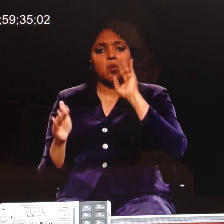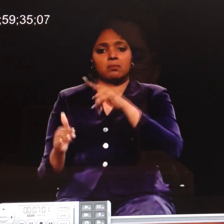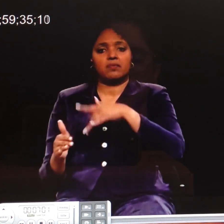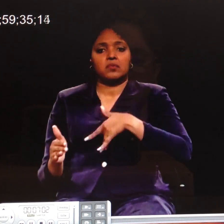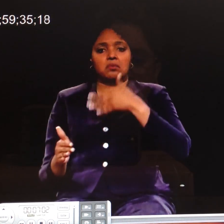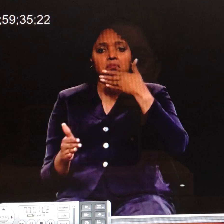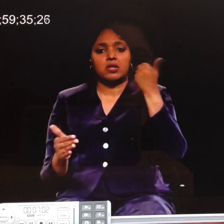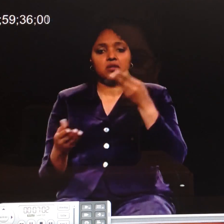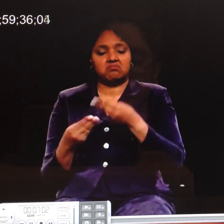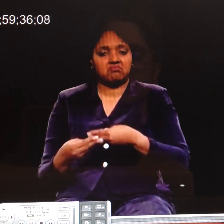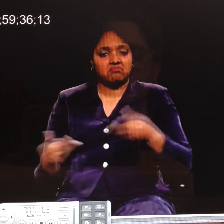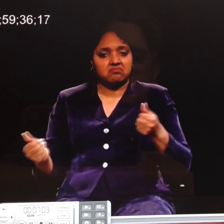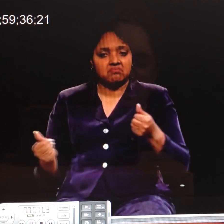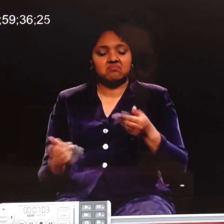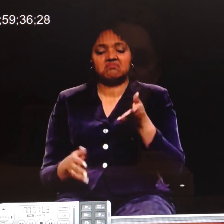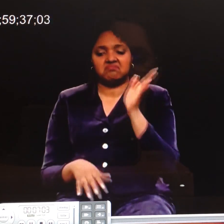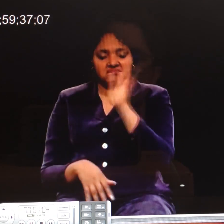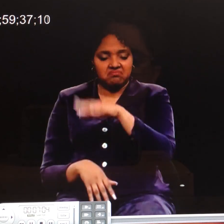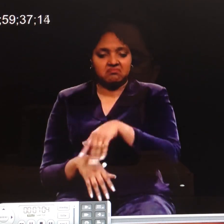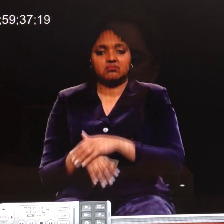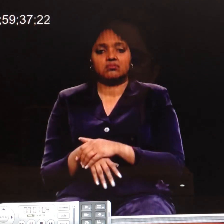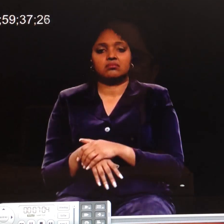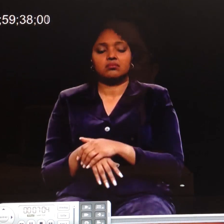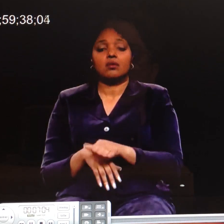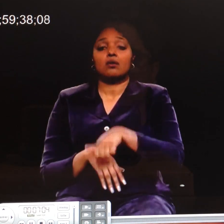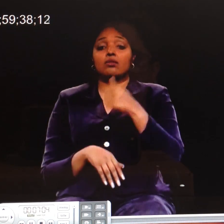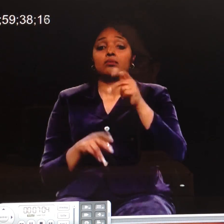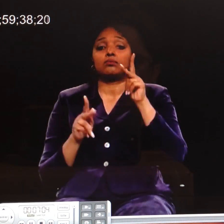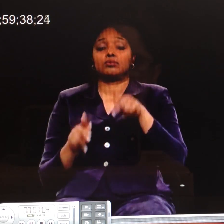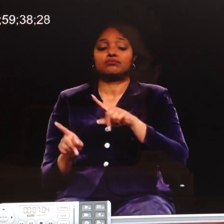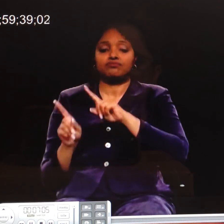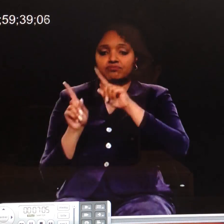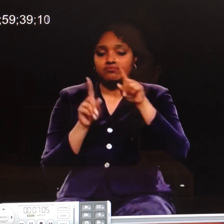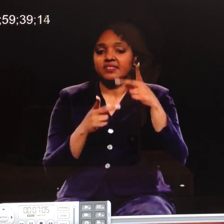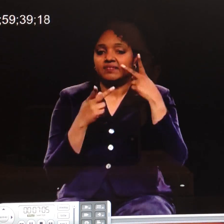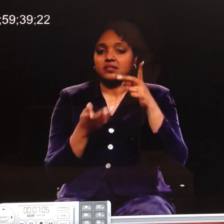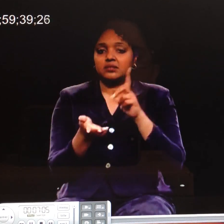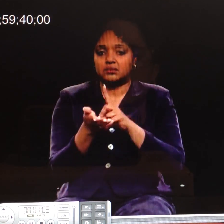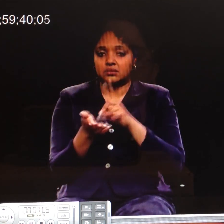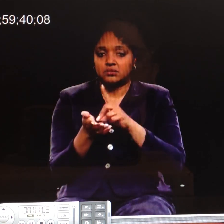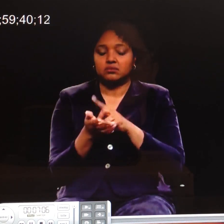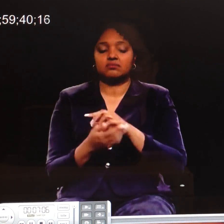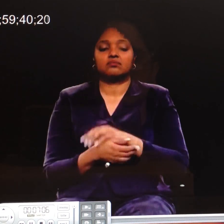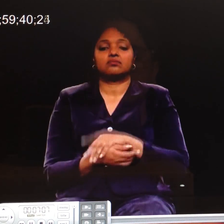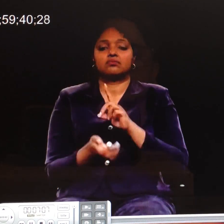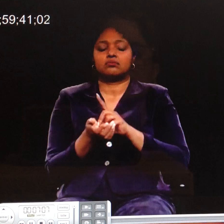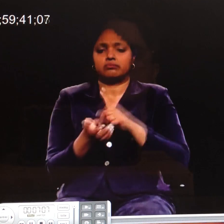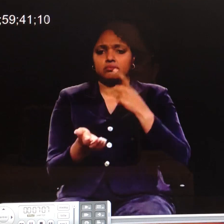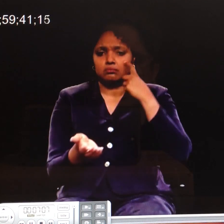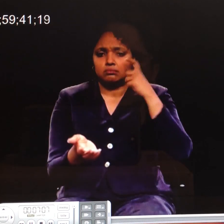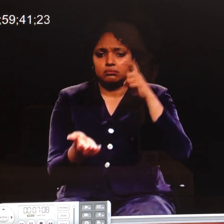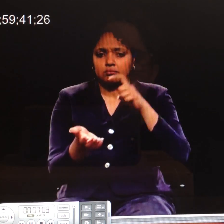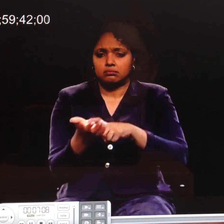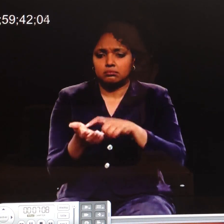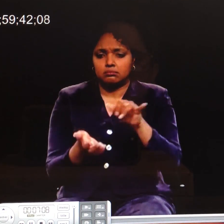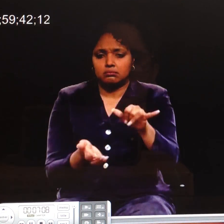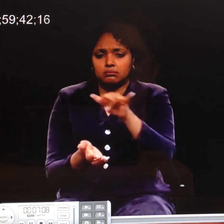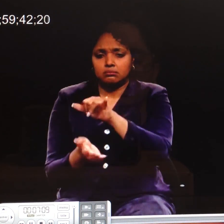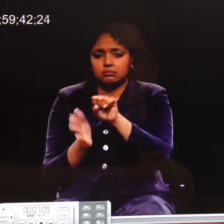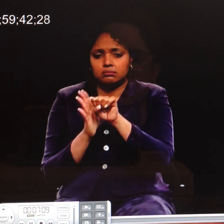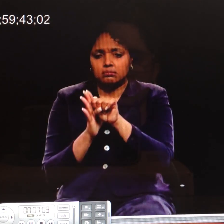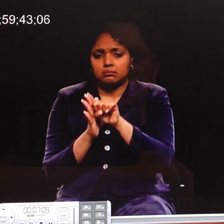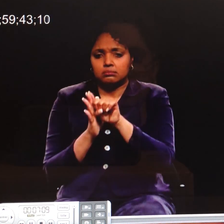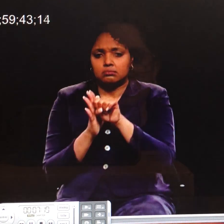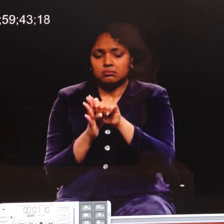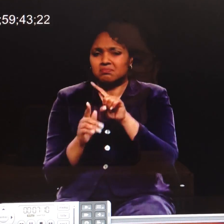weird. Gave him medicine in hopes that his client would feel better. Another person visited the doctor,